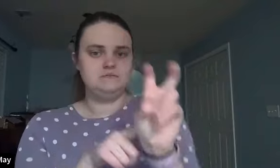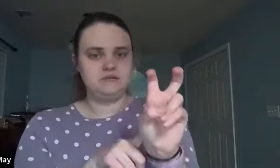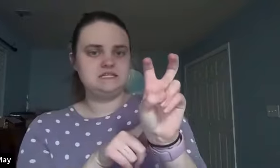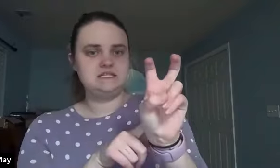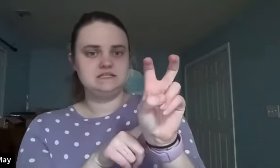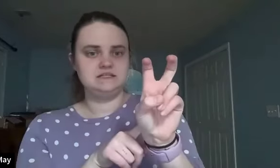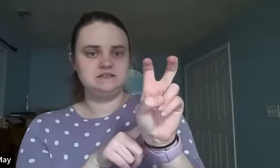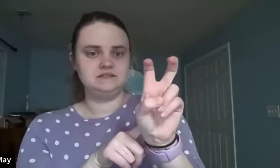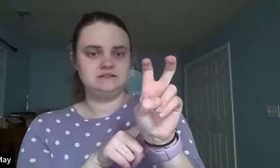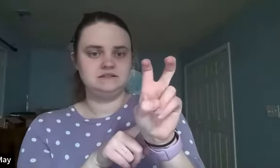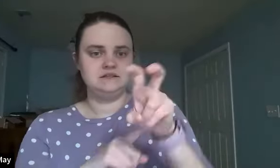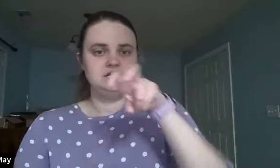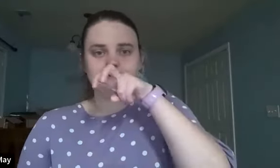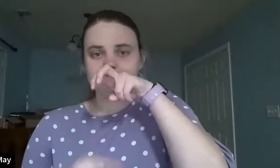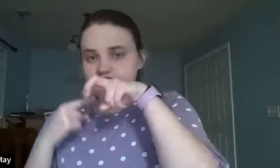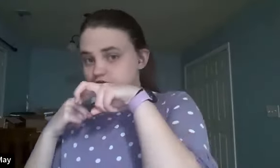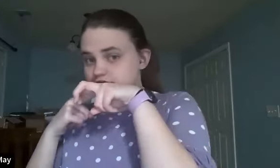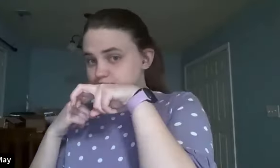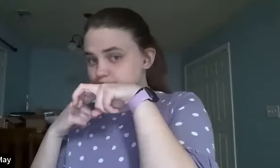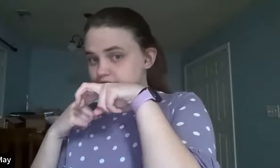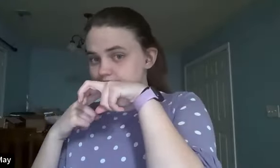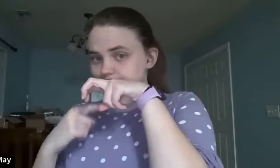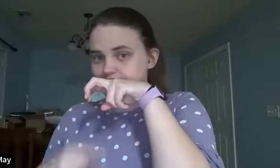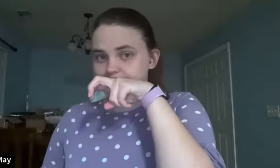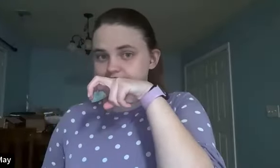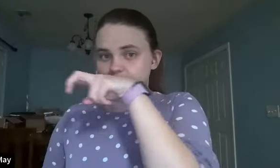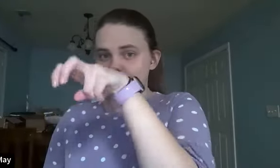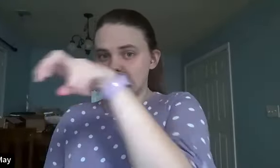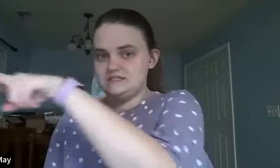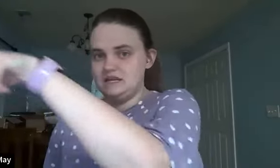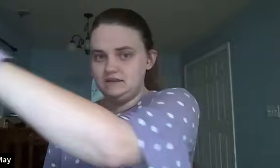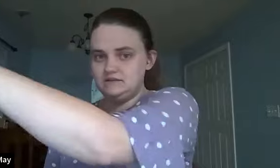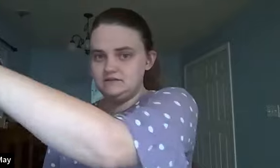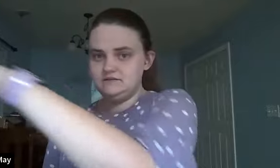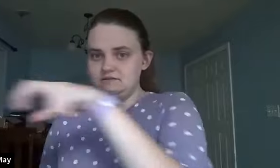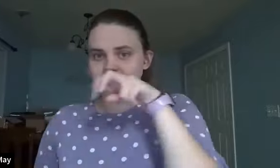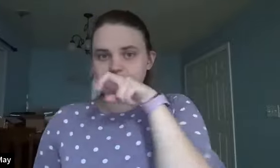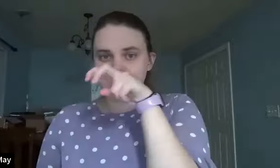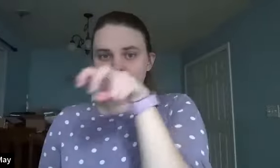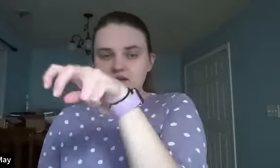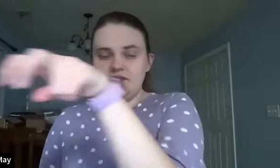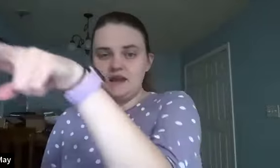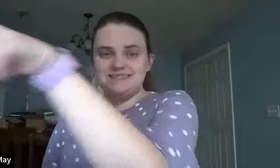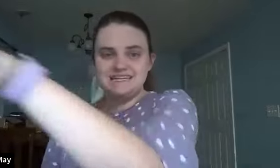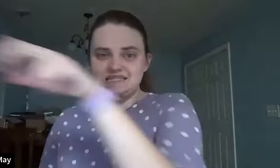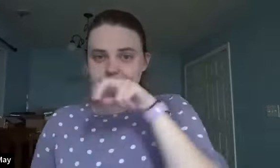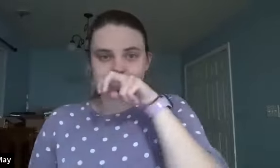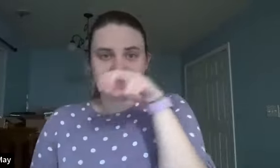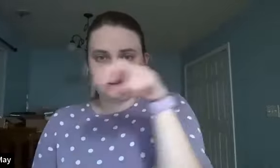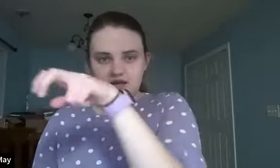bend it. You're going to start at your mouth, and then you're going to go snake. So think about like how a snake slithers, like that kind of